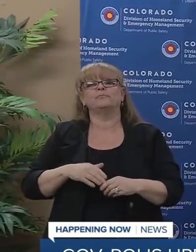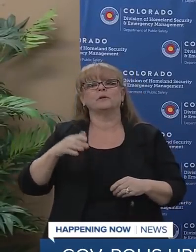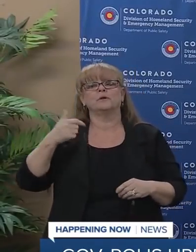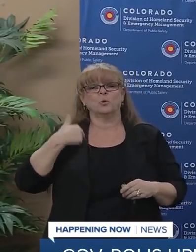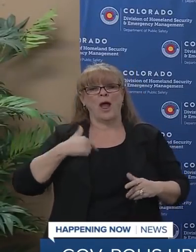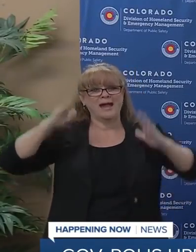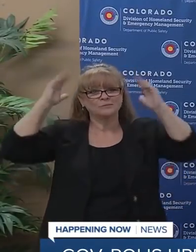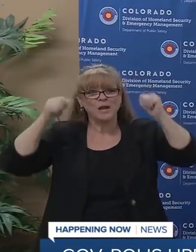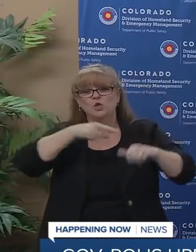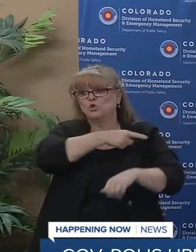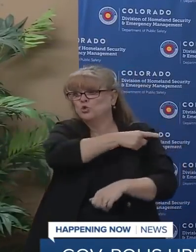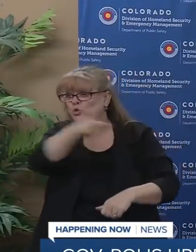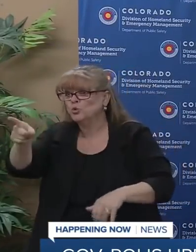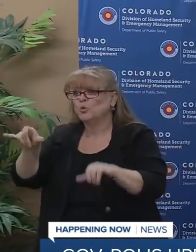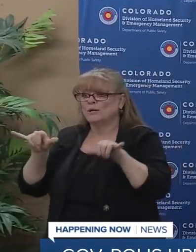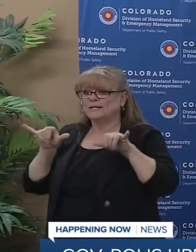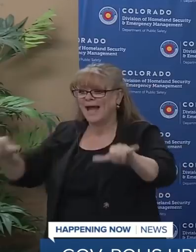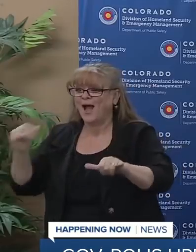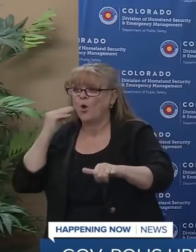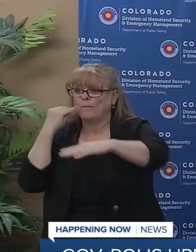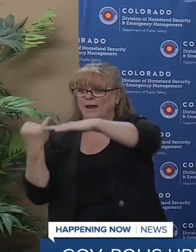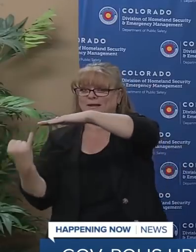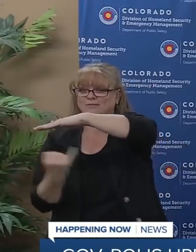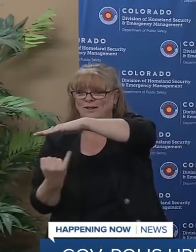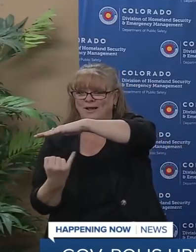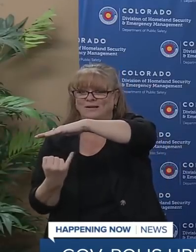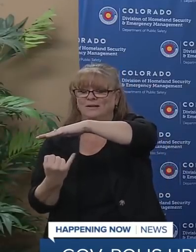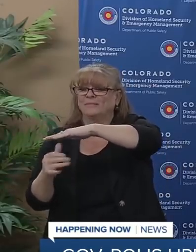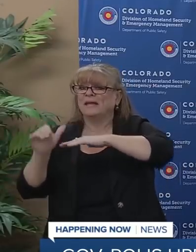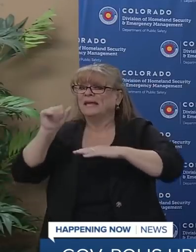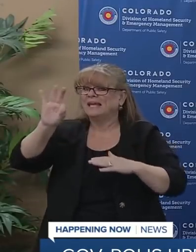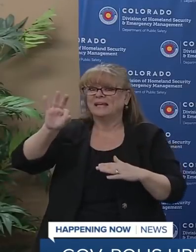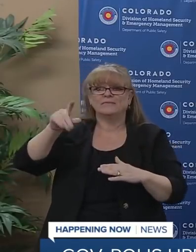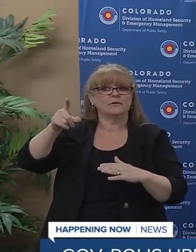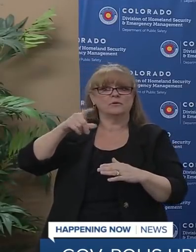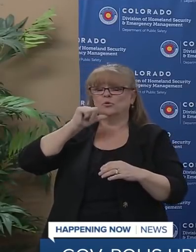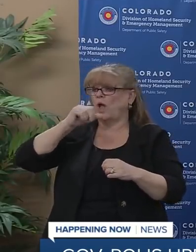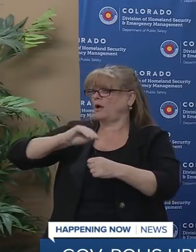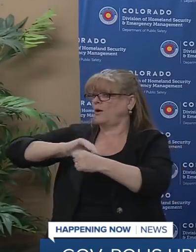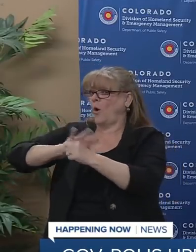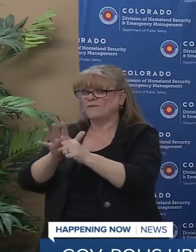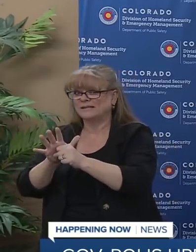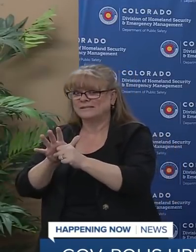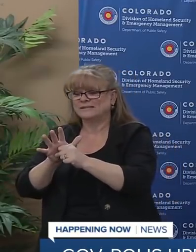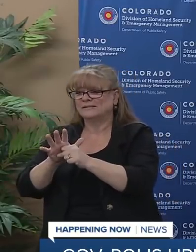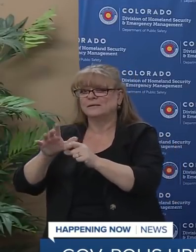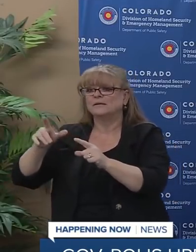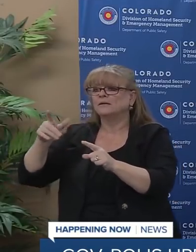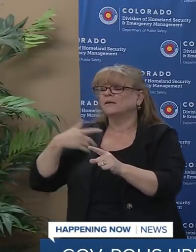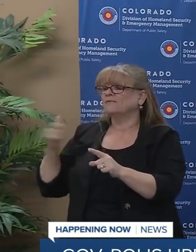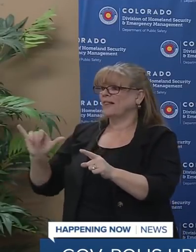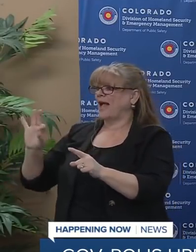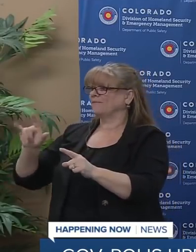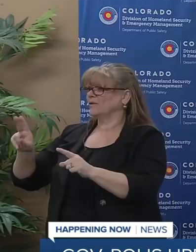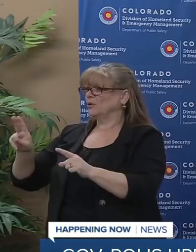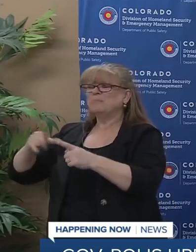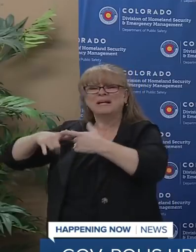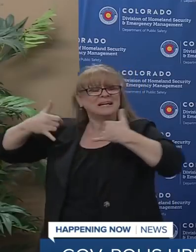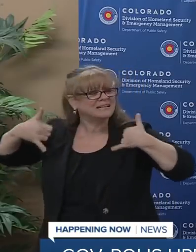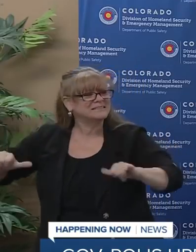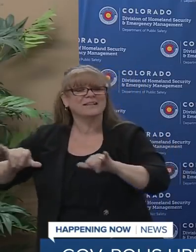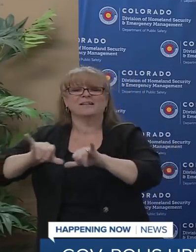don't have COVID-19, if you have a bad case of the flu, you don't want to spread that in your community either. I mean, there's a lot of illnesses you could have. So only seek